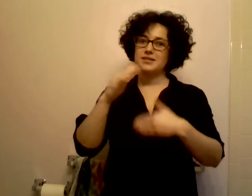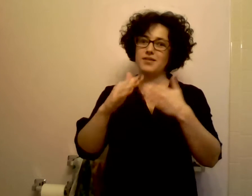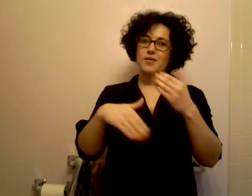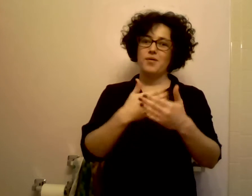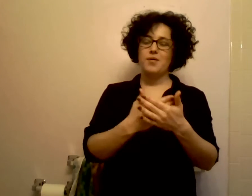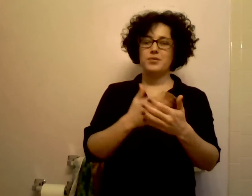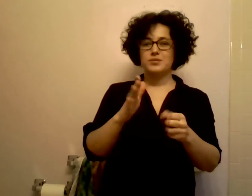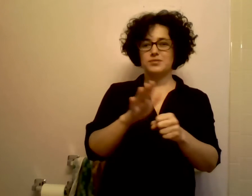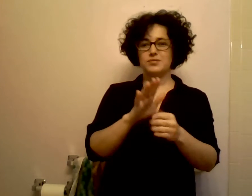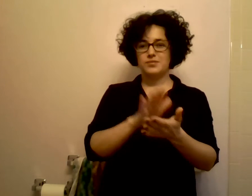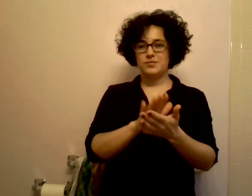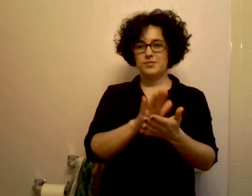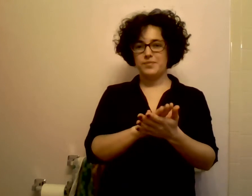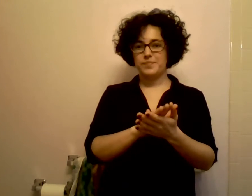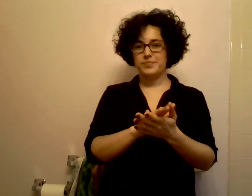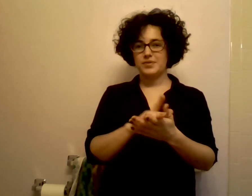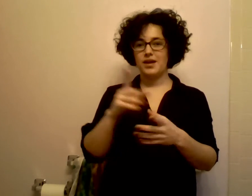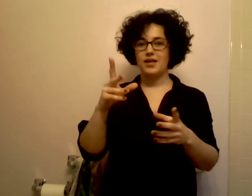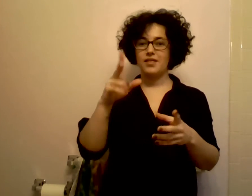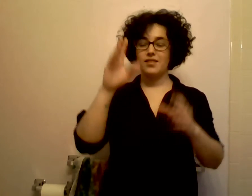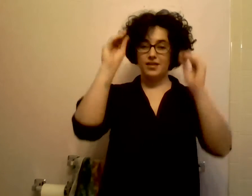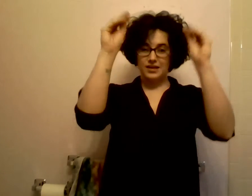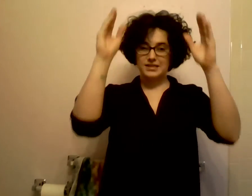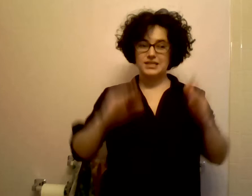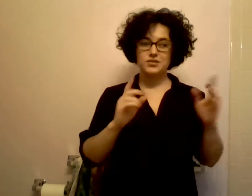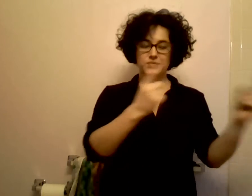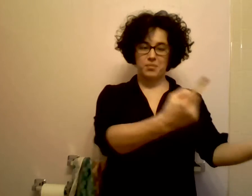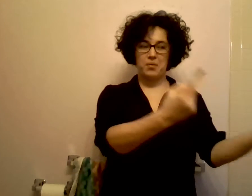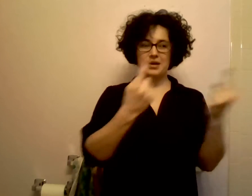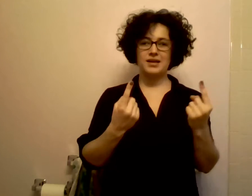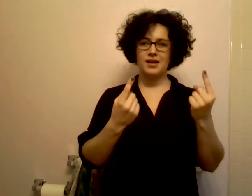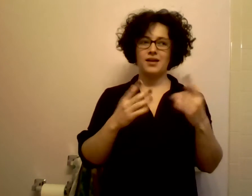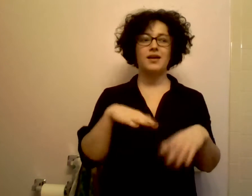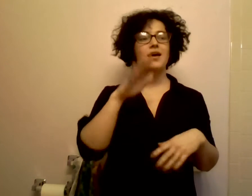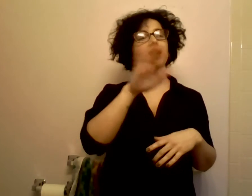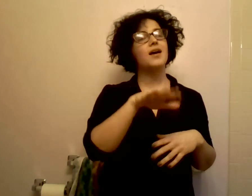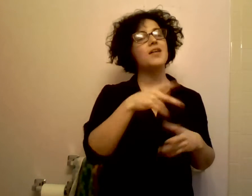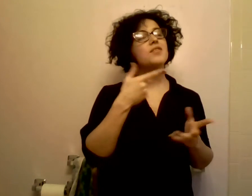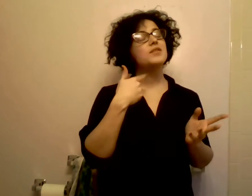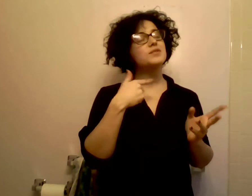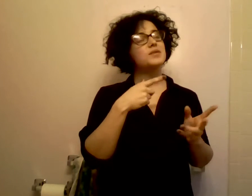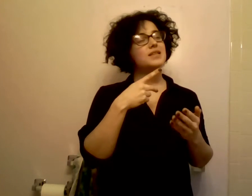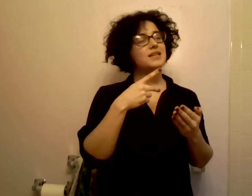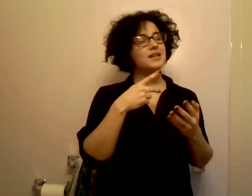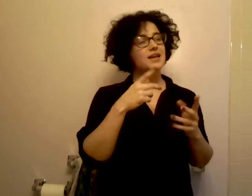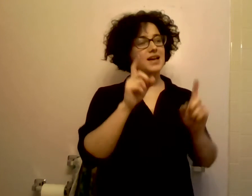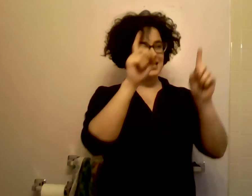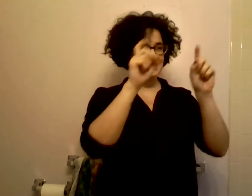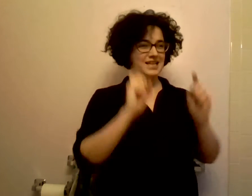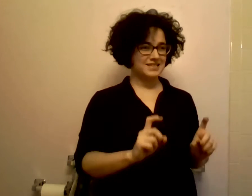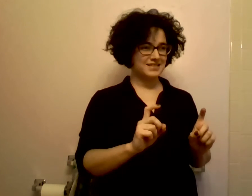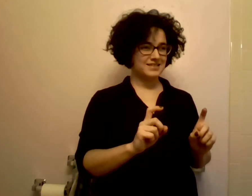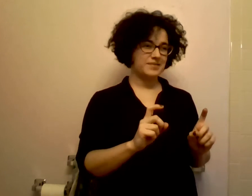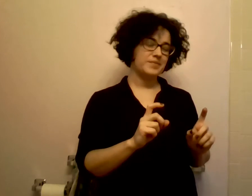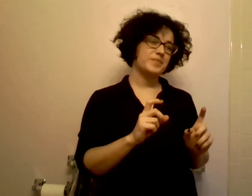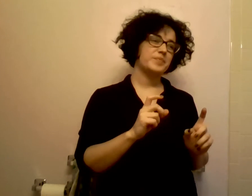that this had been an experiment and that the students had actually been selected at random. Well, the teachers were